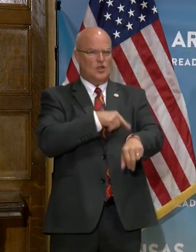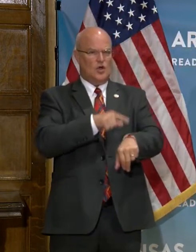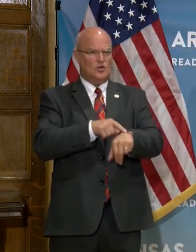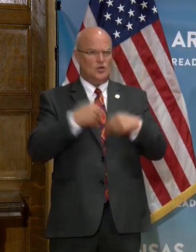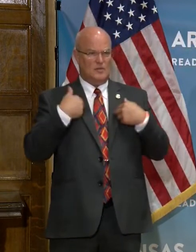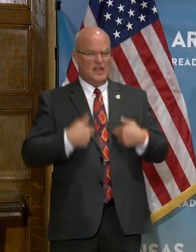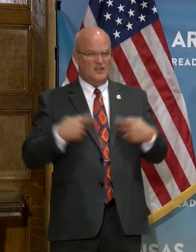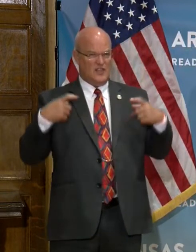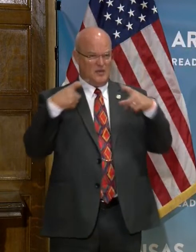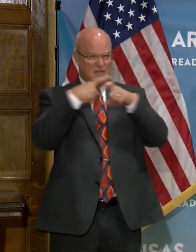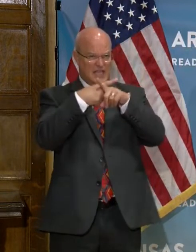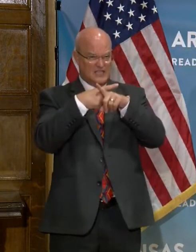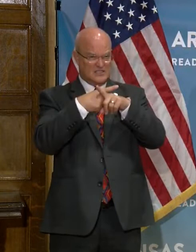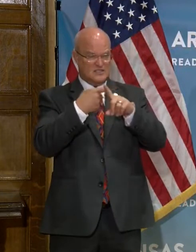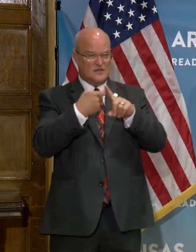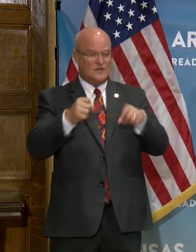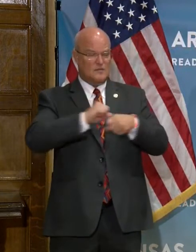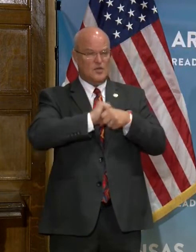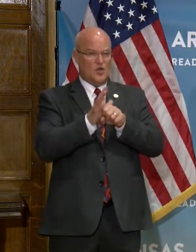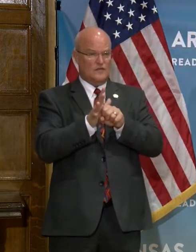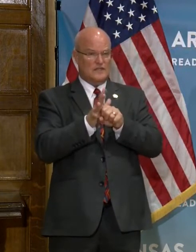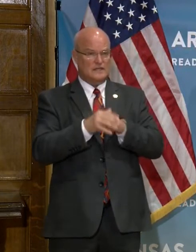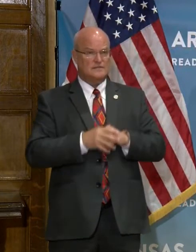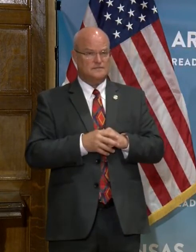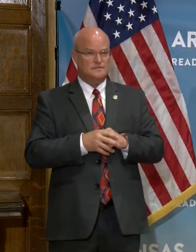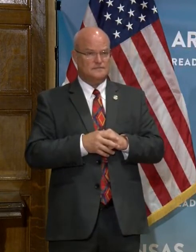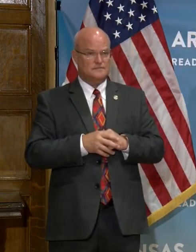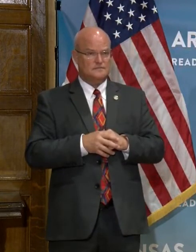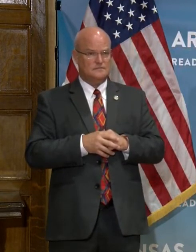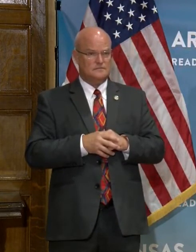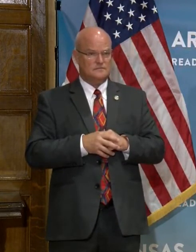health complications from COVID?